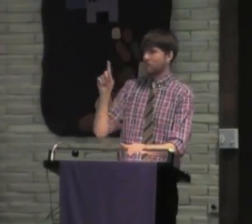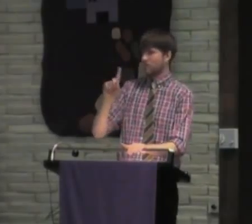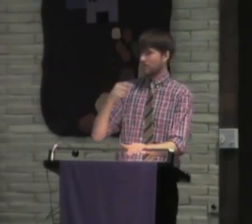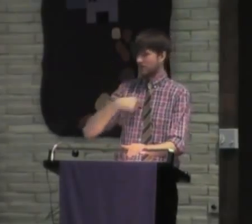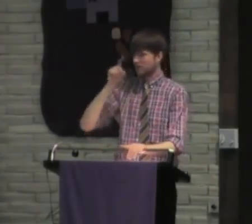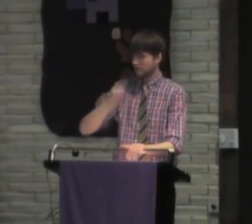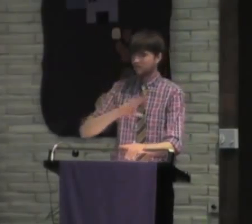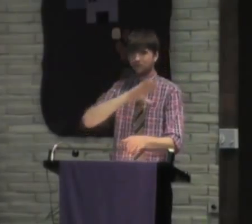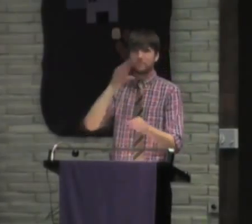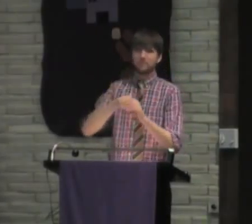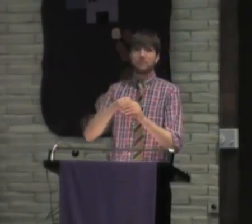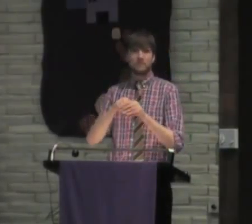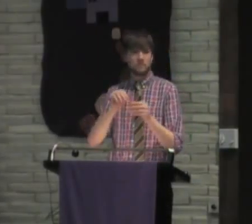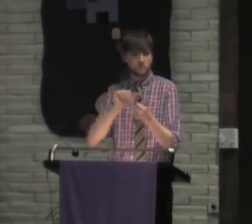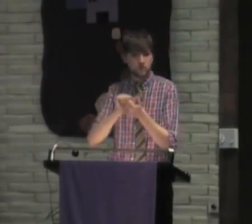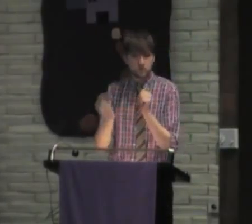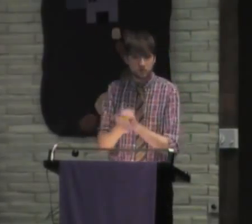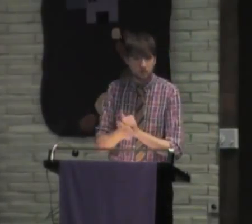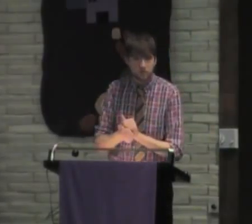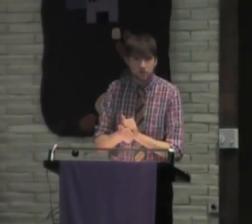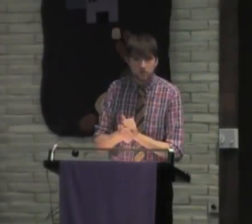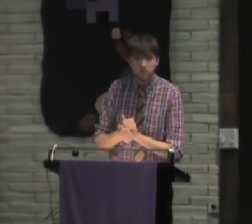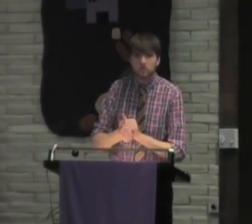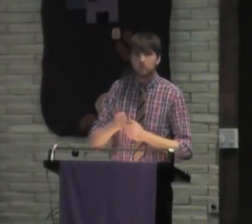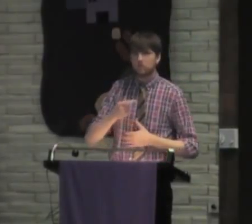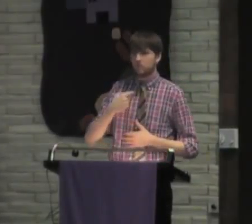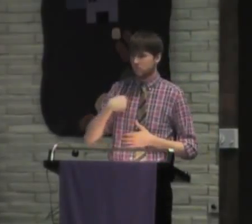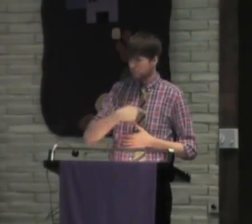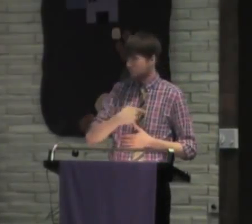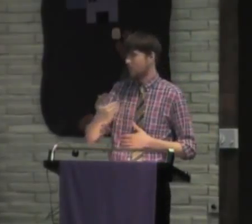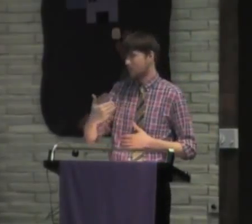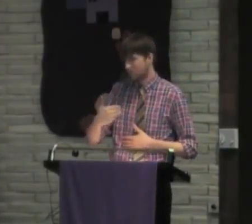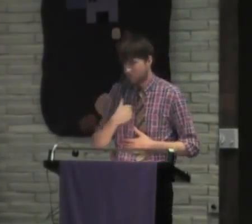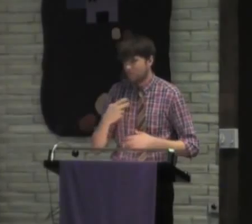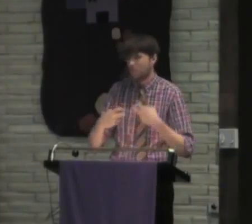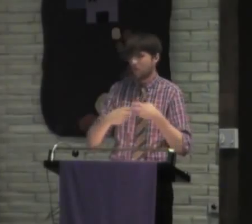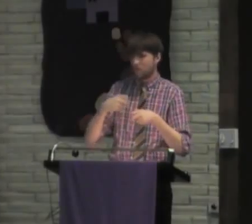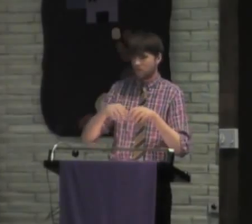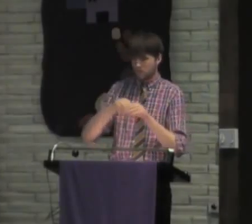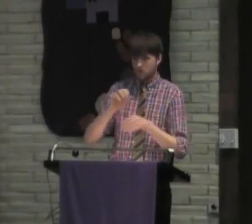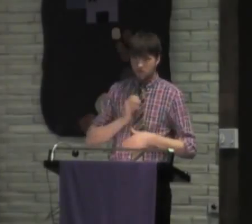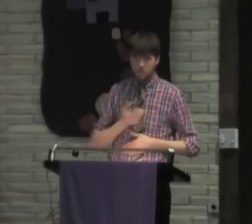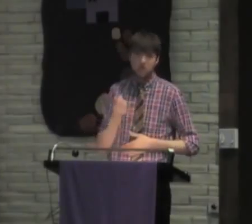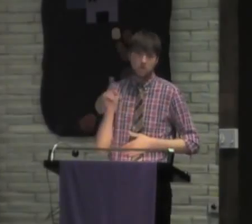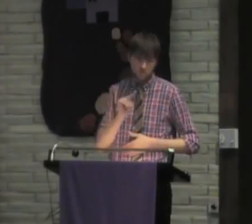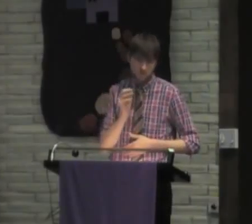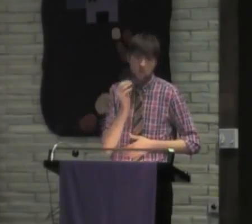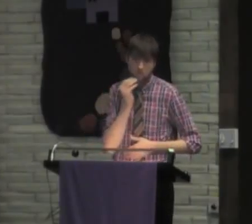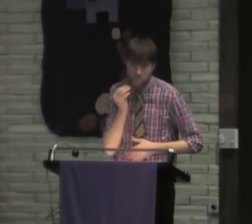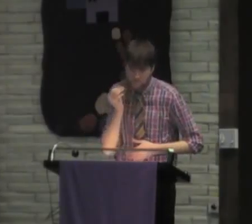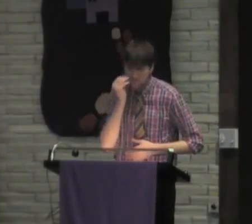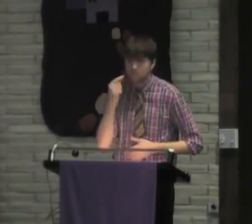Mine on 105th Street. We need to be involved in change. When we have problems in our own